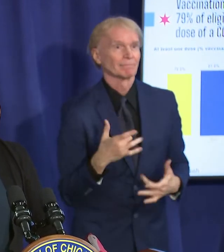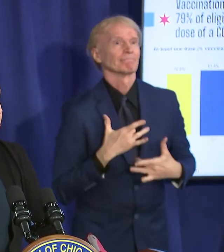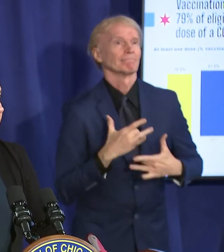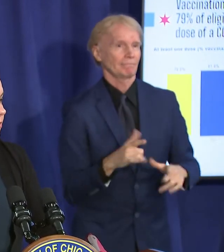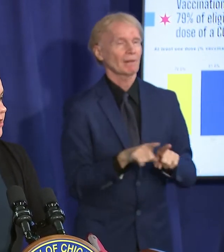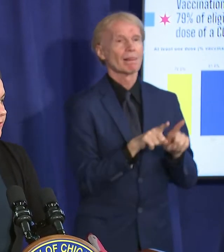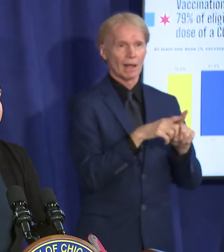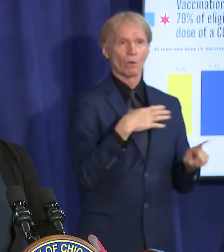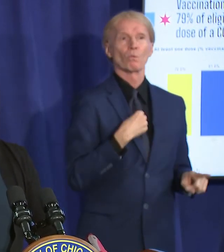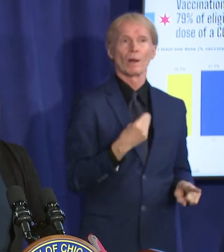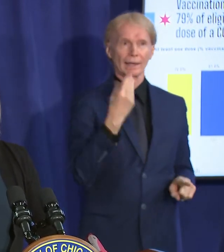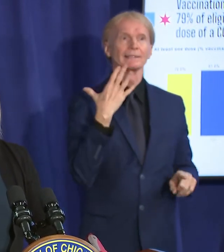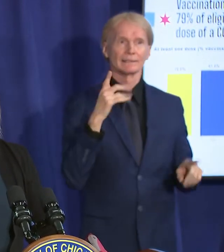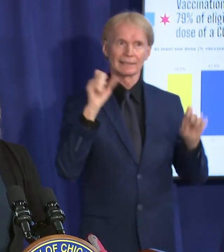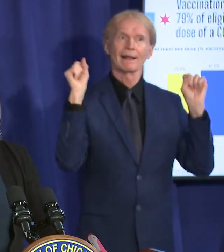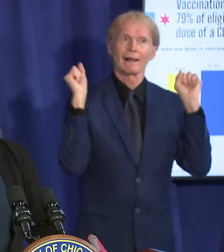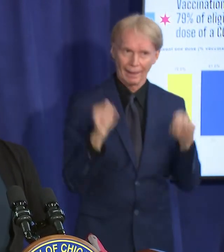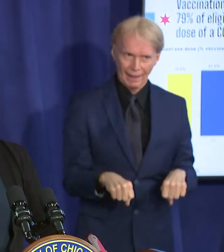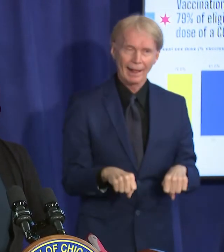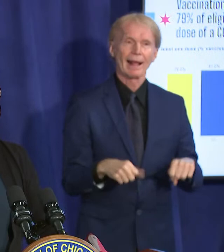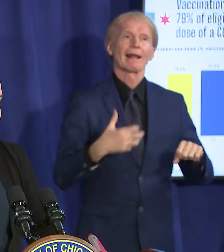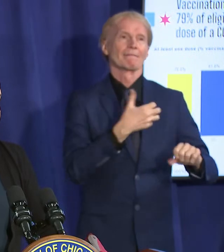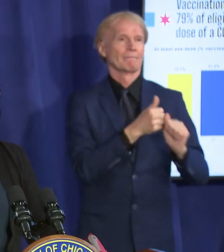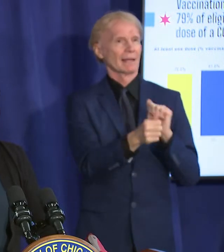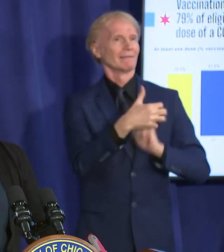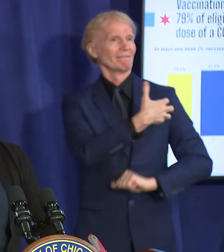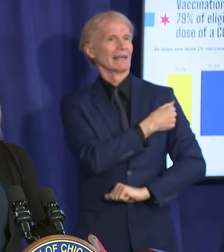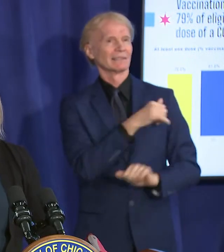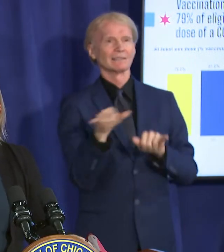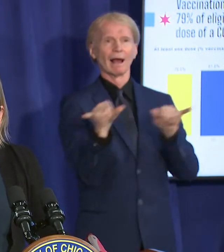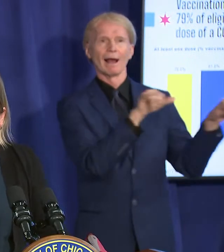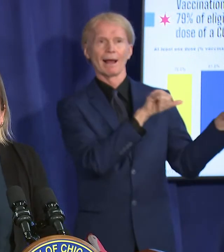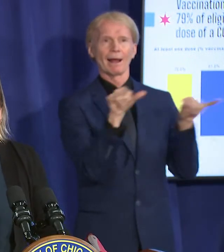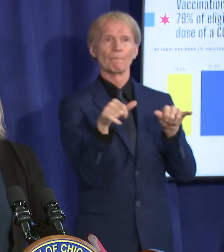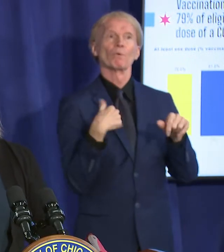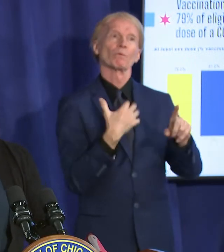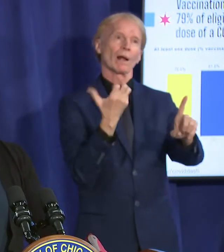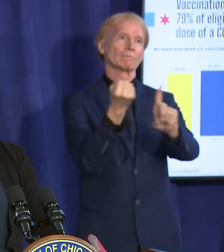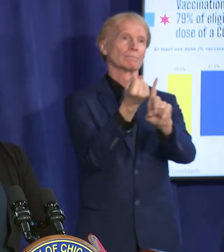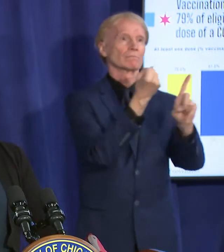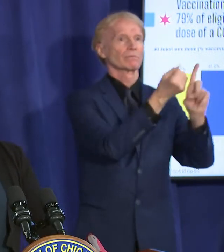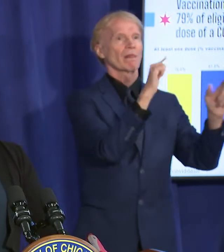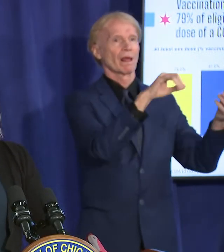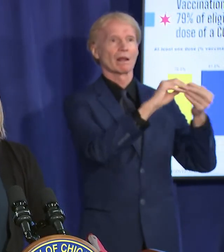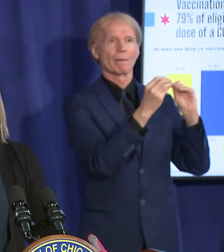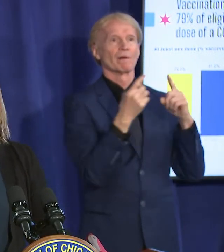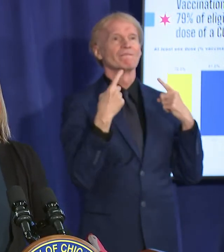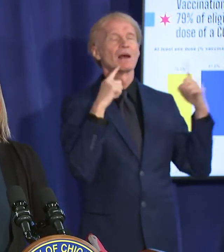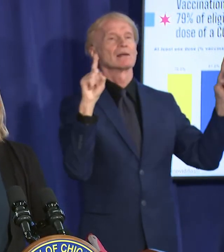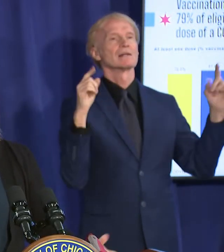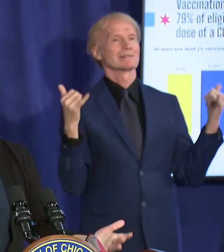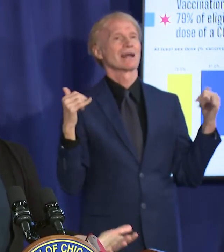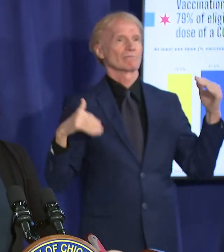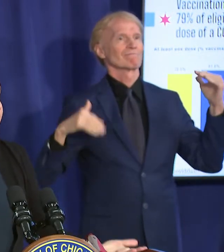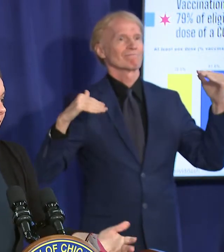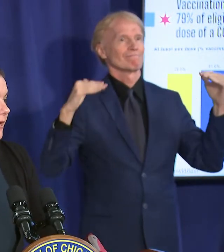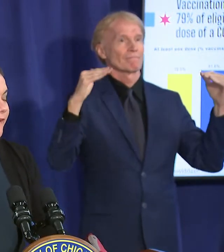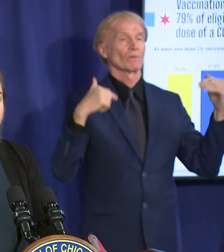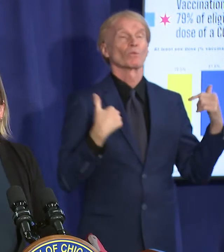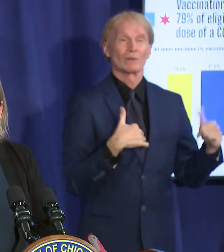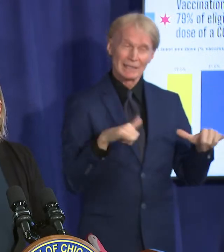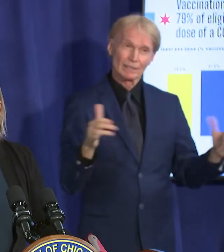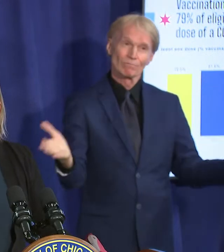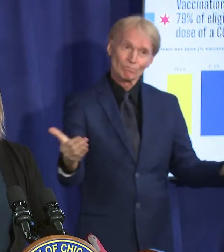as a white Chicagoan to be vaccinated, which is a really important milestone that we've been wanting to reach. We're still working on